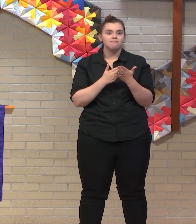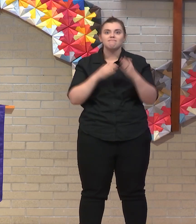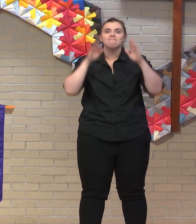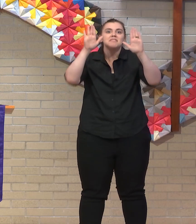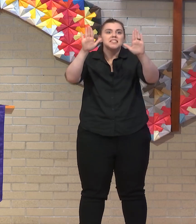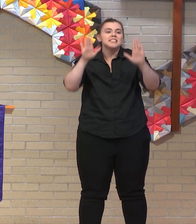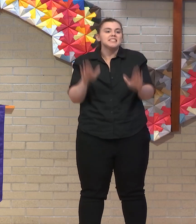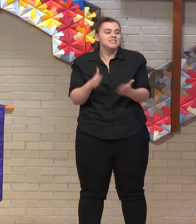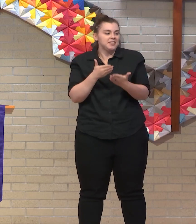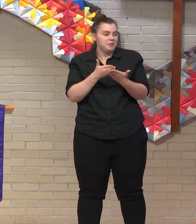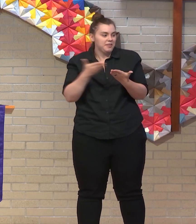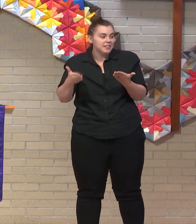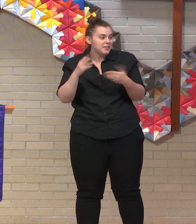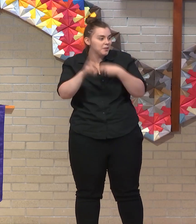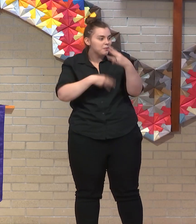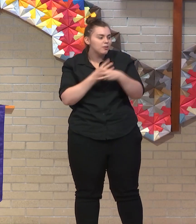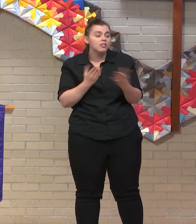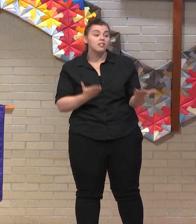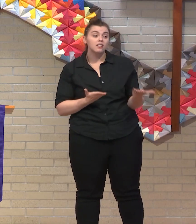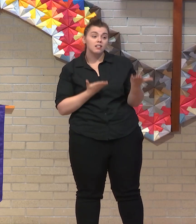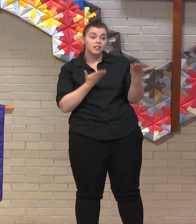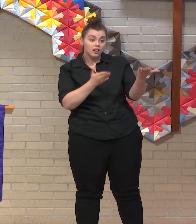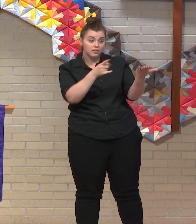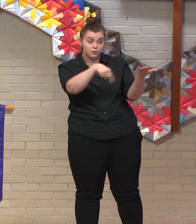the world offers you something.